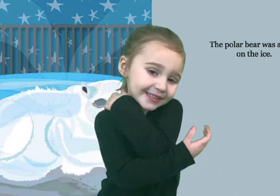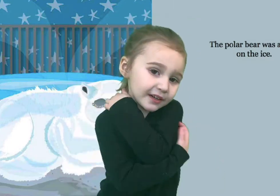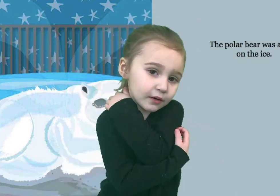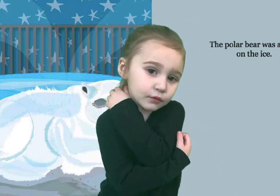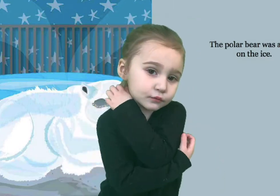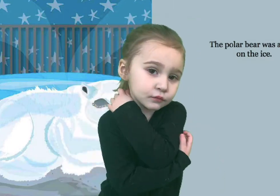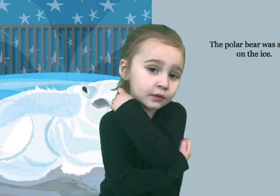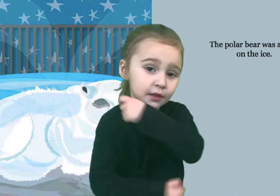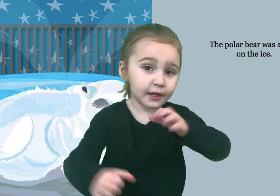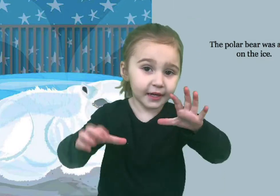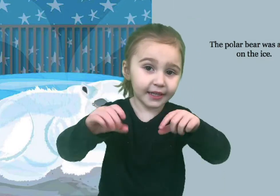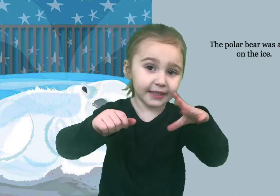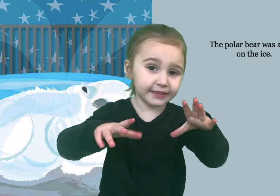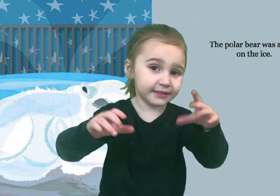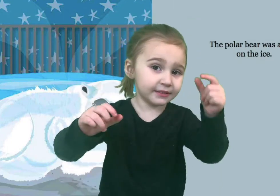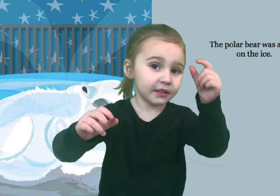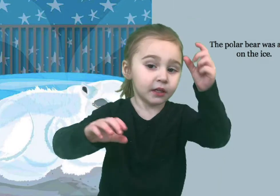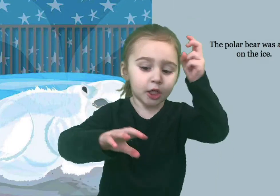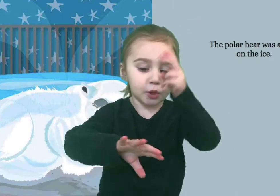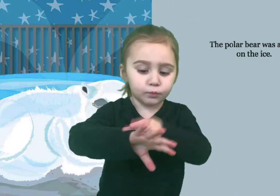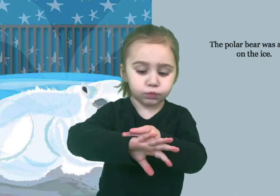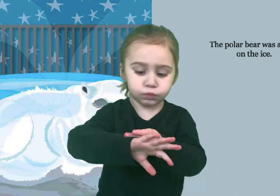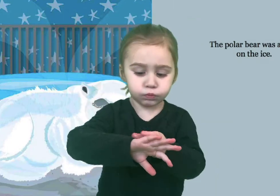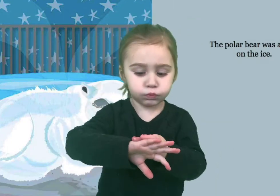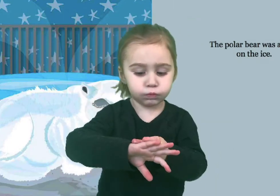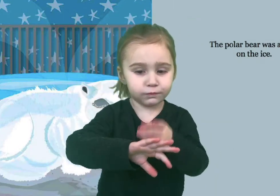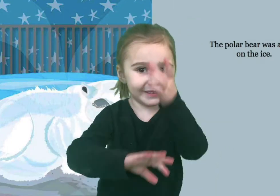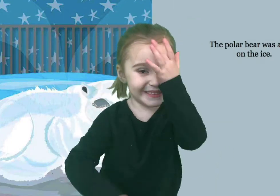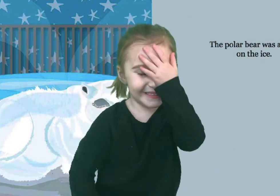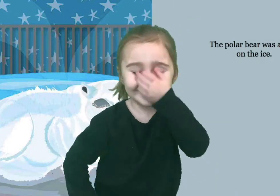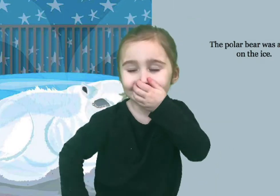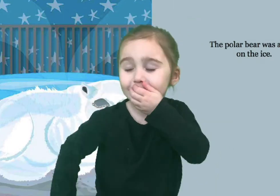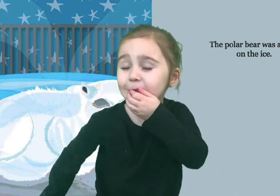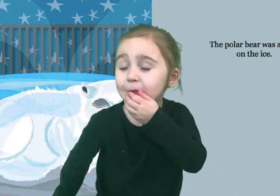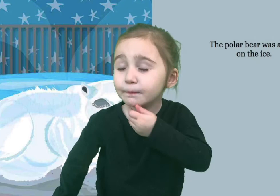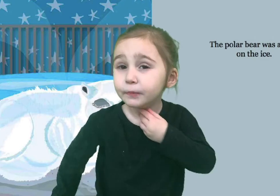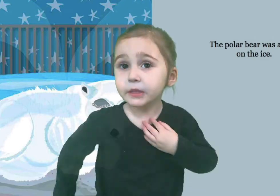The polar bear was asleep on the ice.